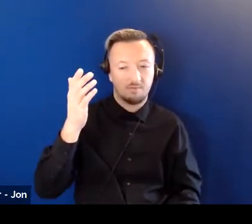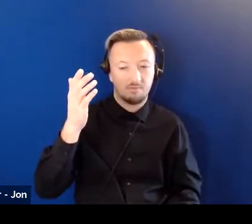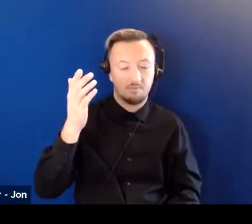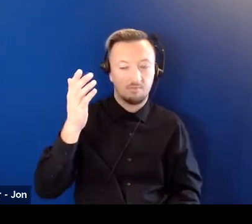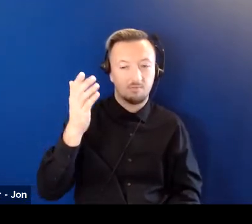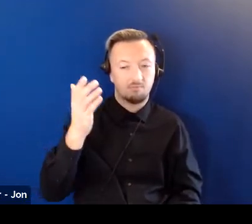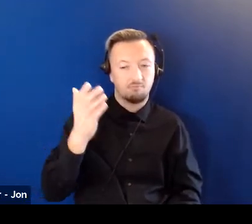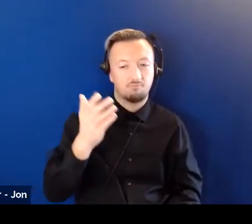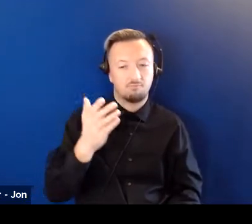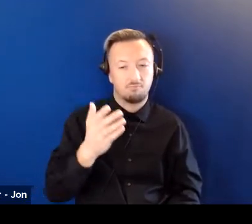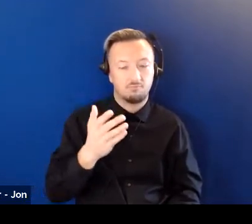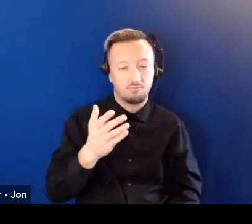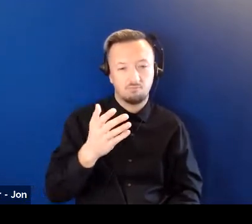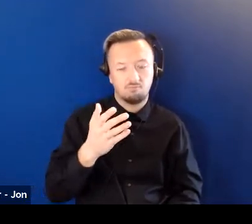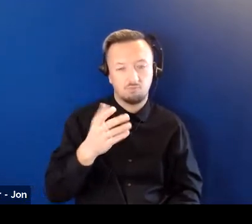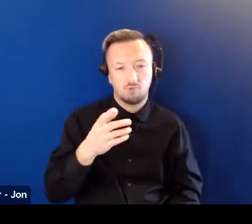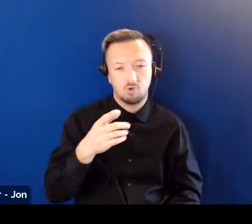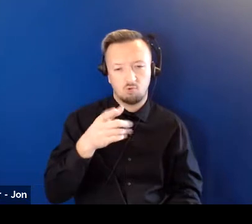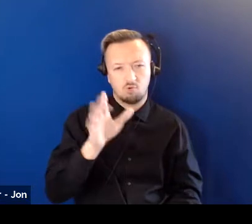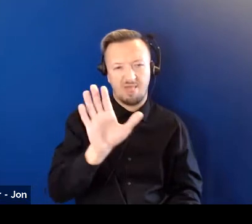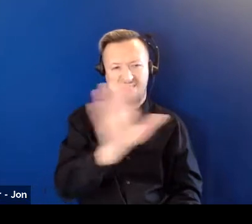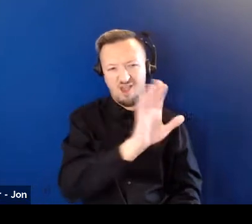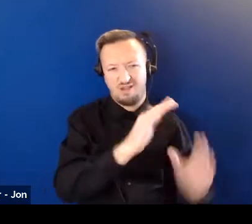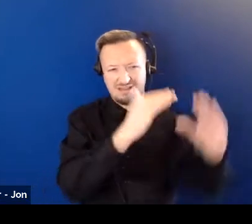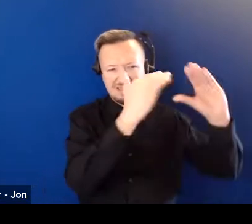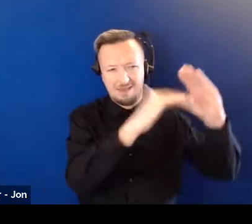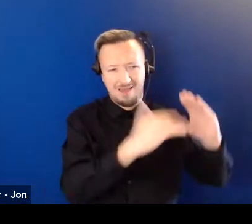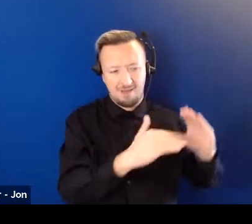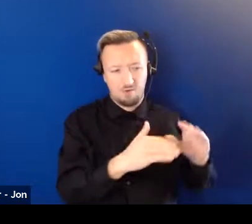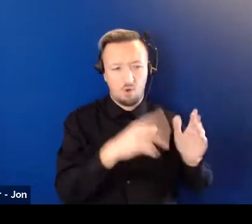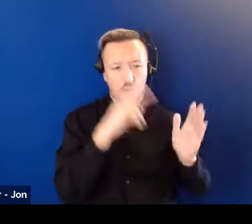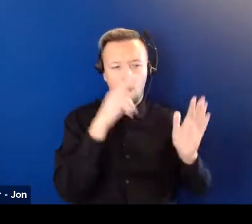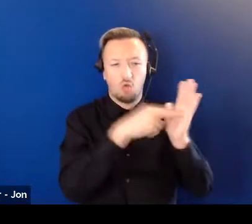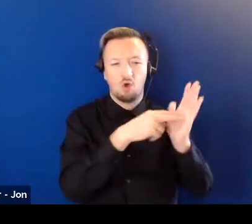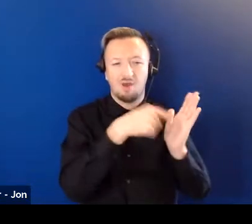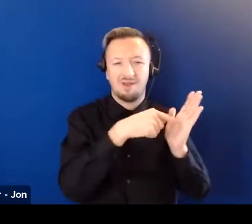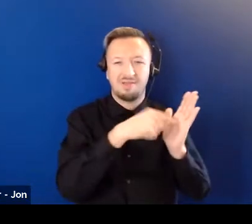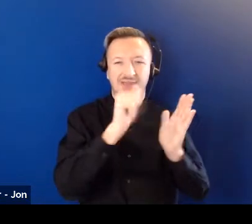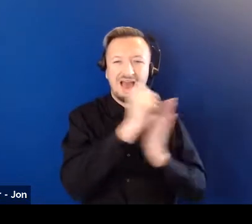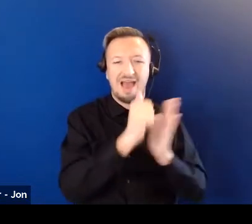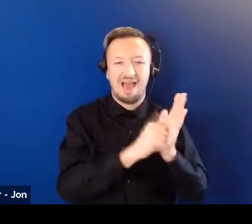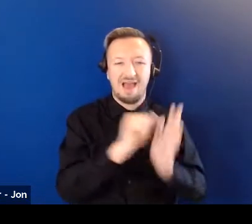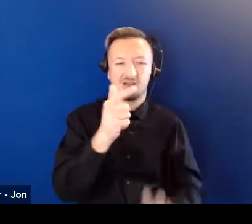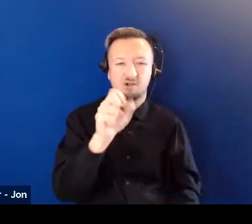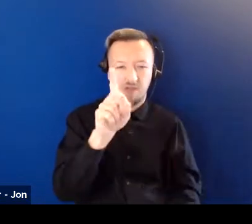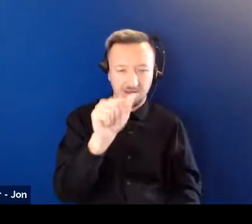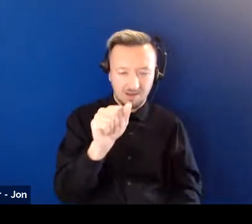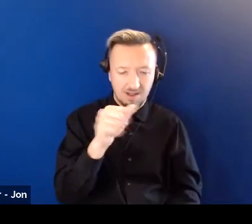You should be able to find their emails on the agenda and the list of the topic of